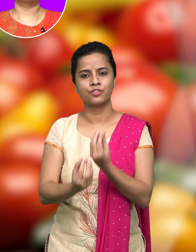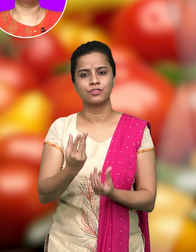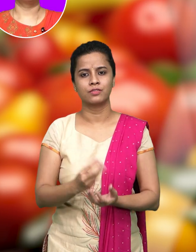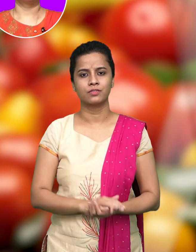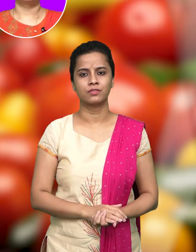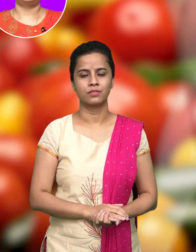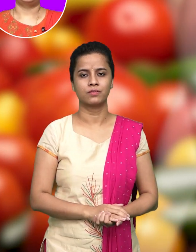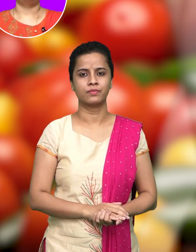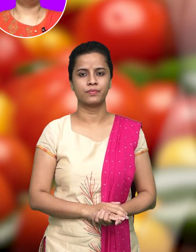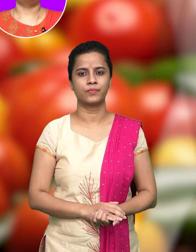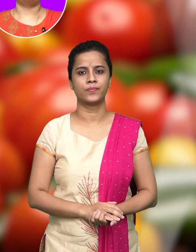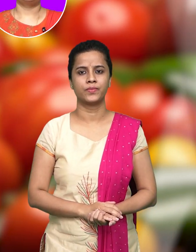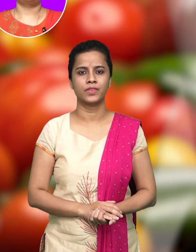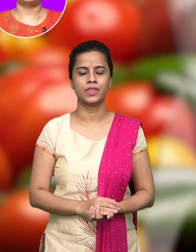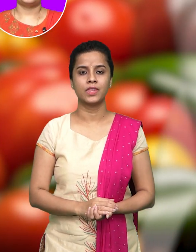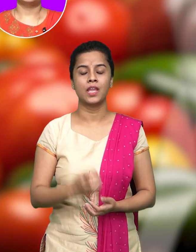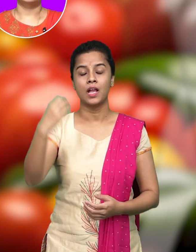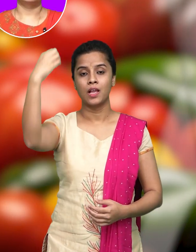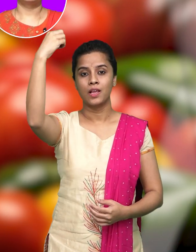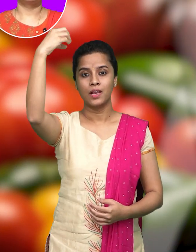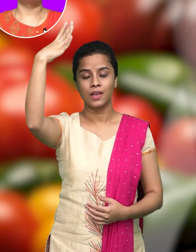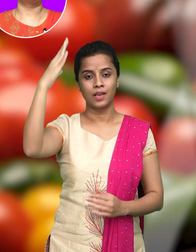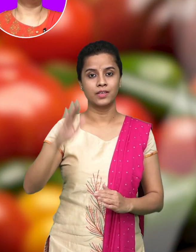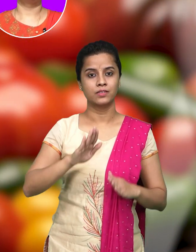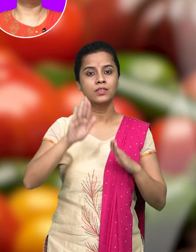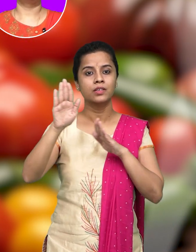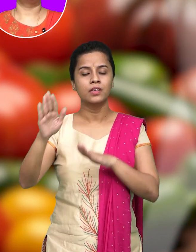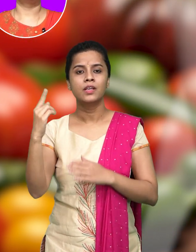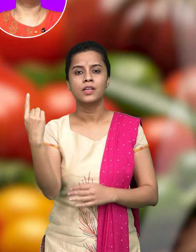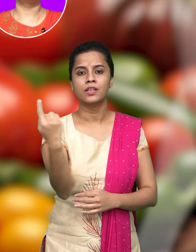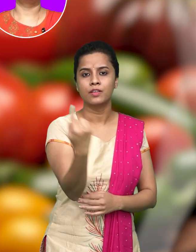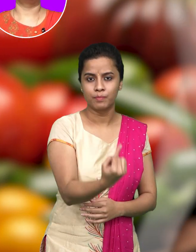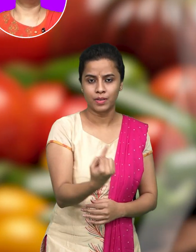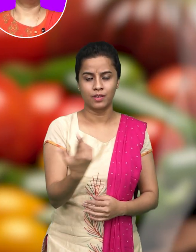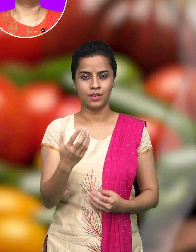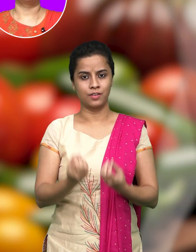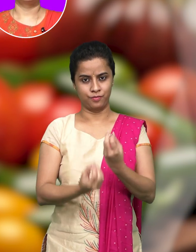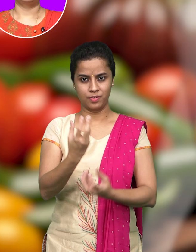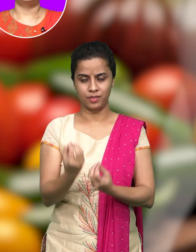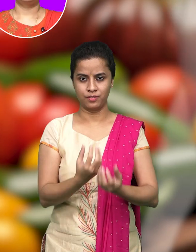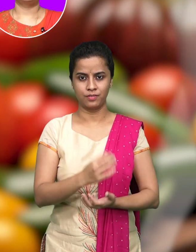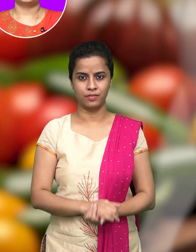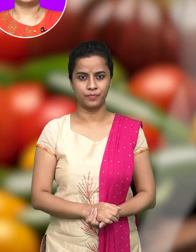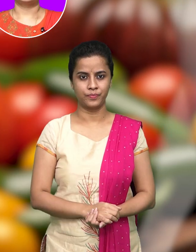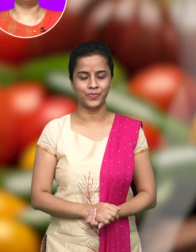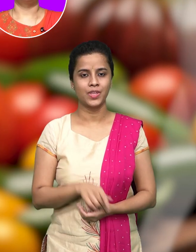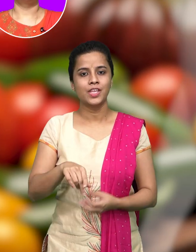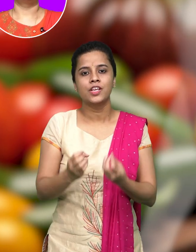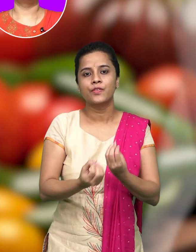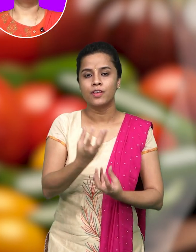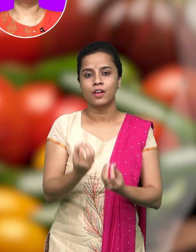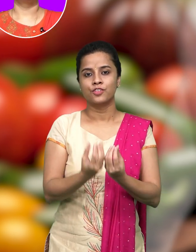Light independent reaction. In this